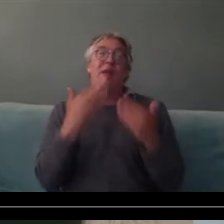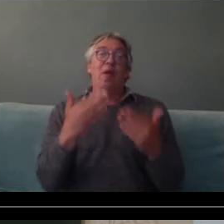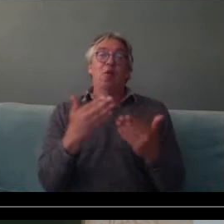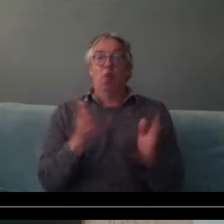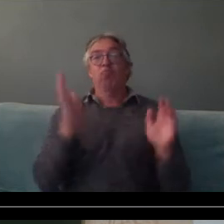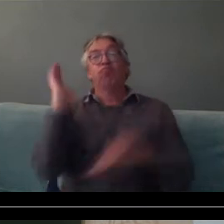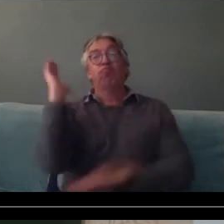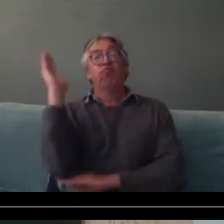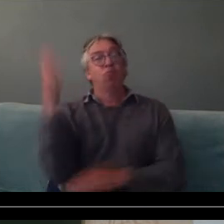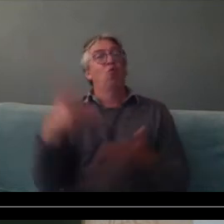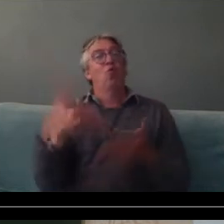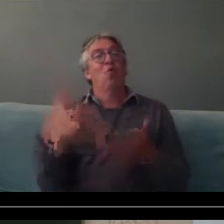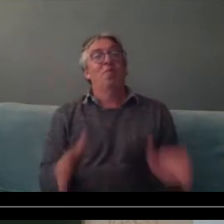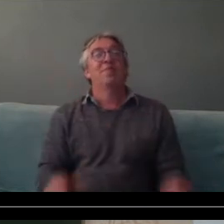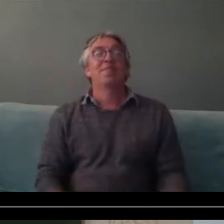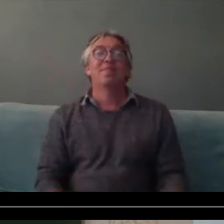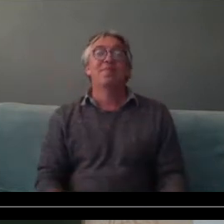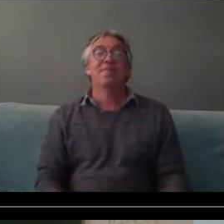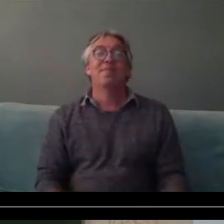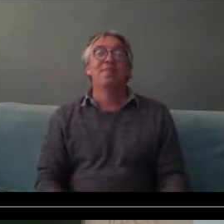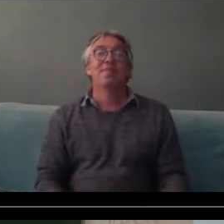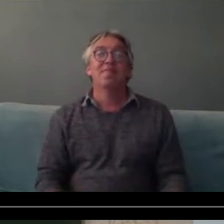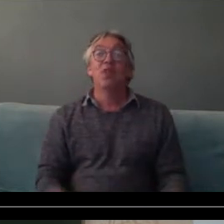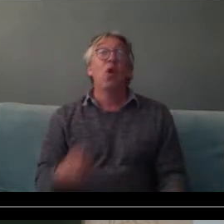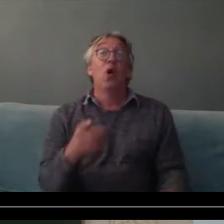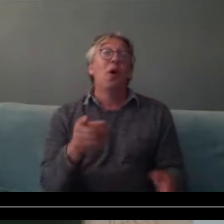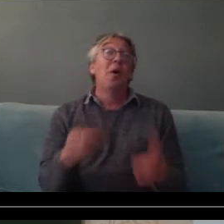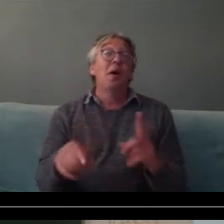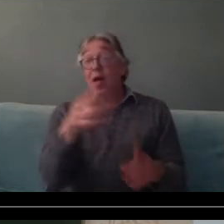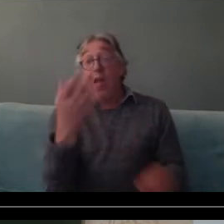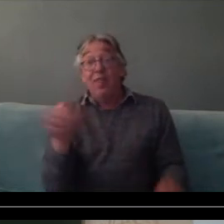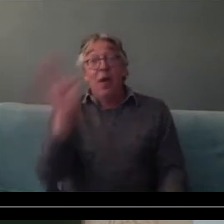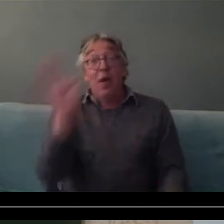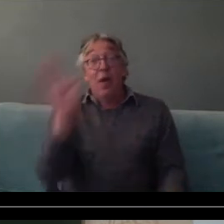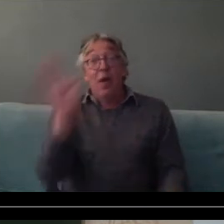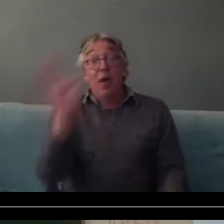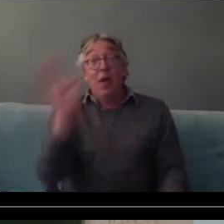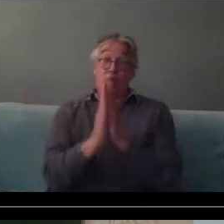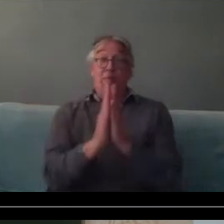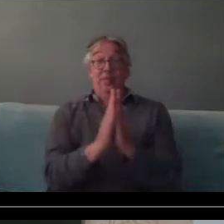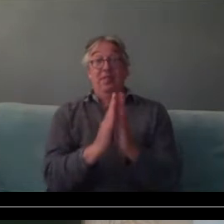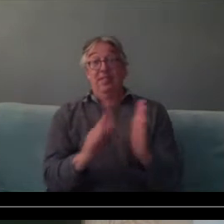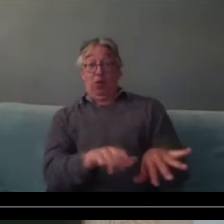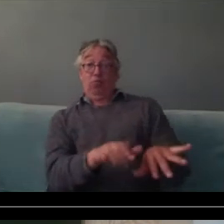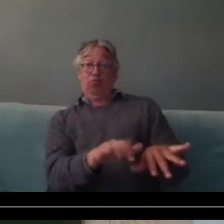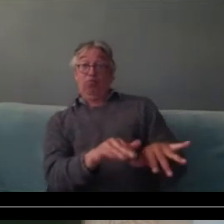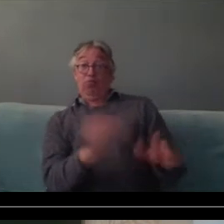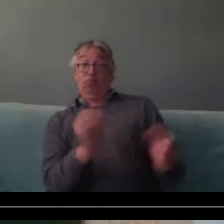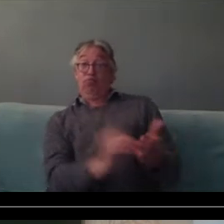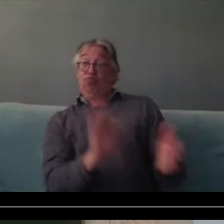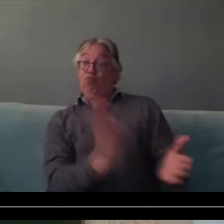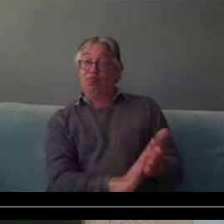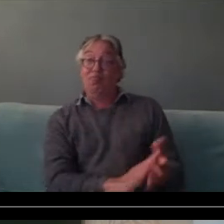mentioned, please feel free to address any questions to him directly in the questions